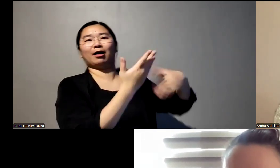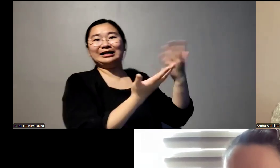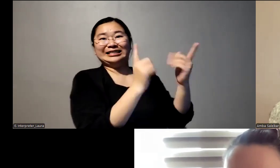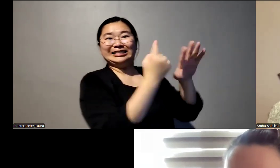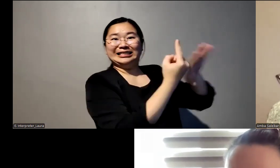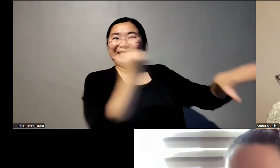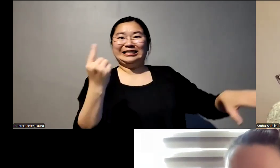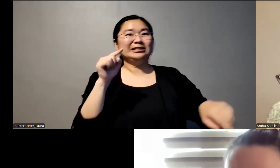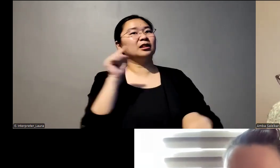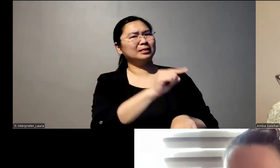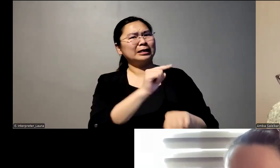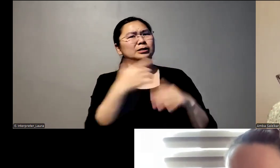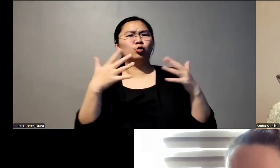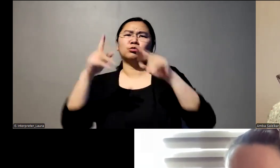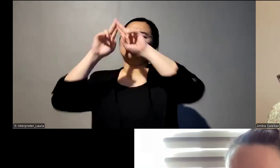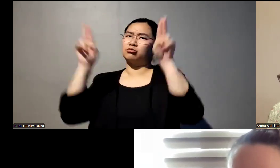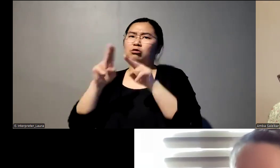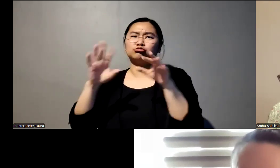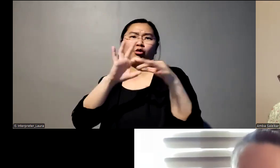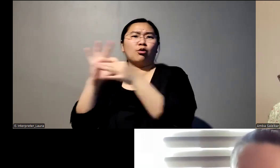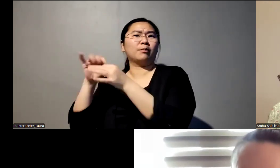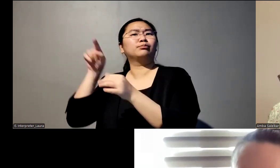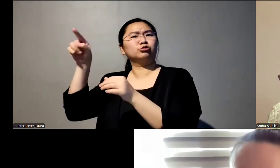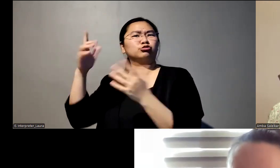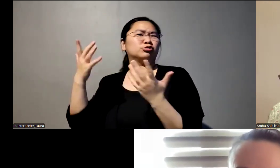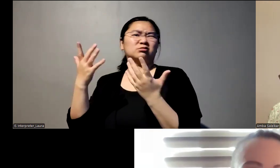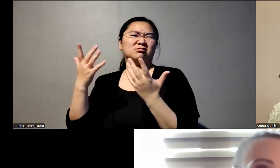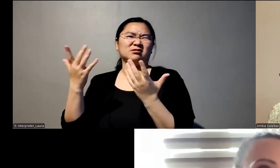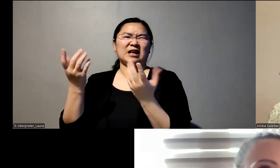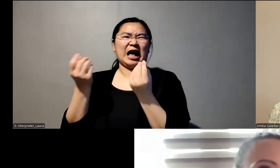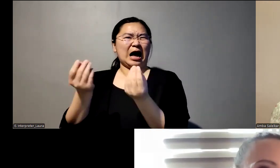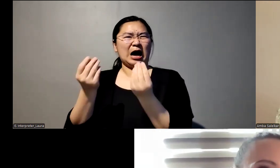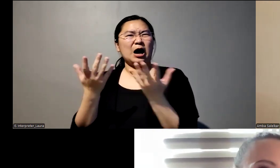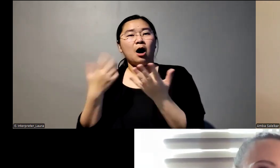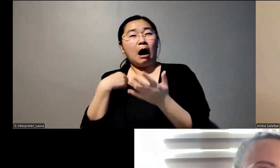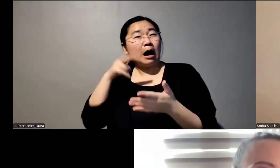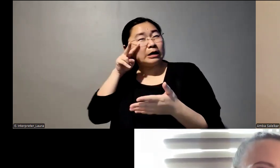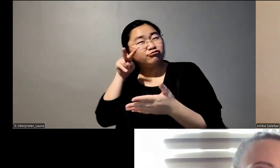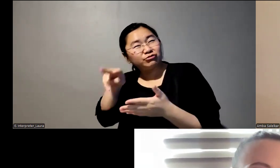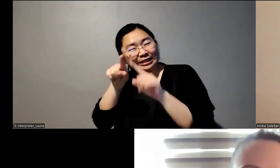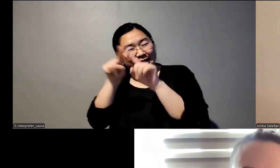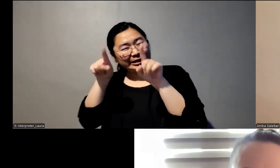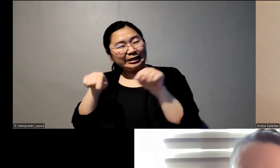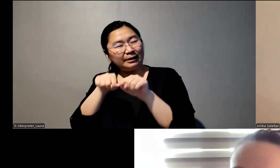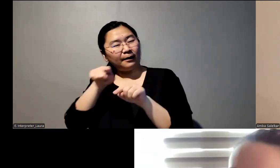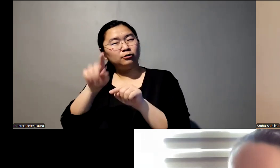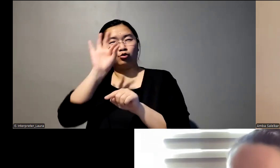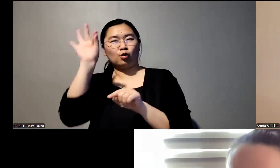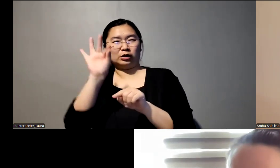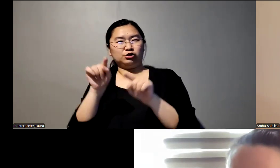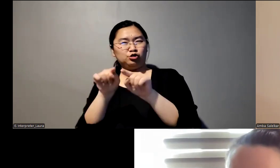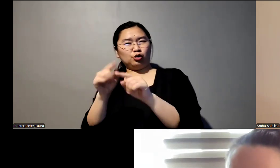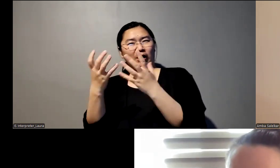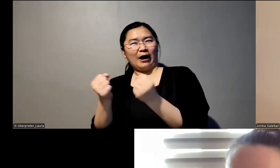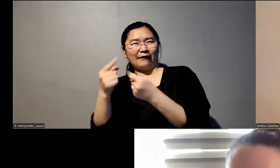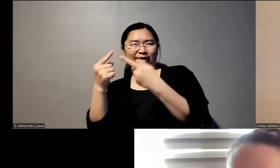Ukraine is a big country. I'm talking mostly from the ground situation. And it's really important. That was not a